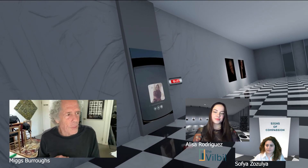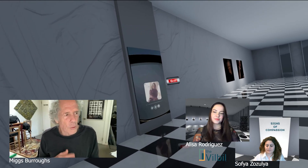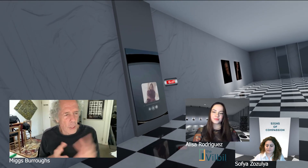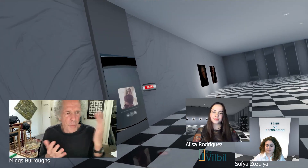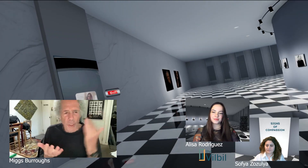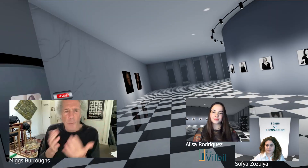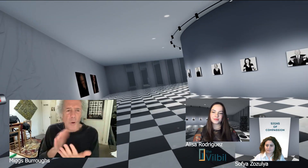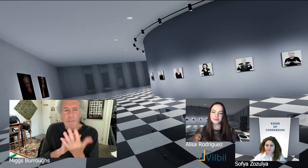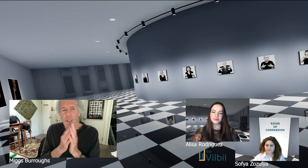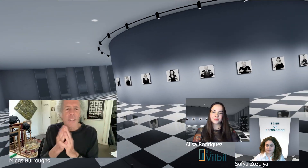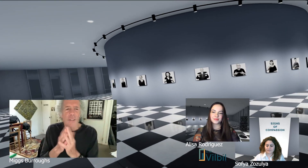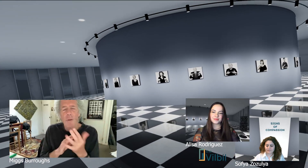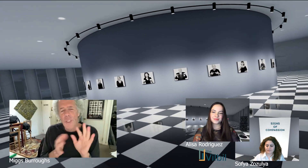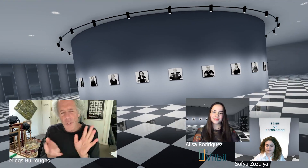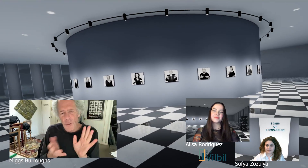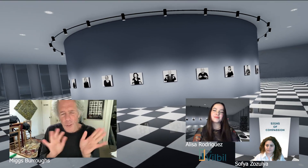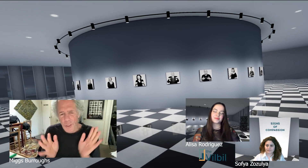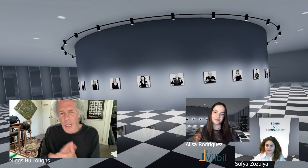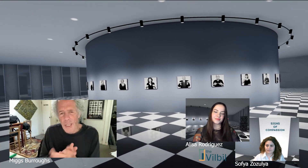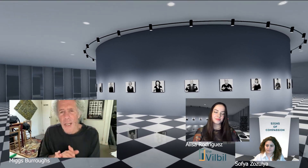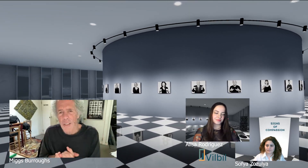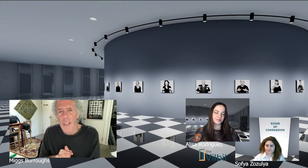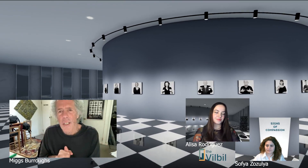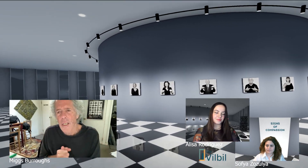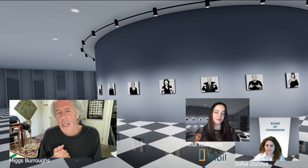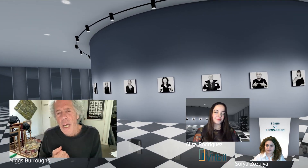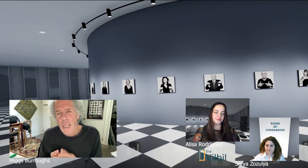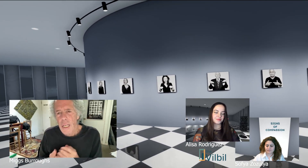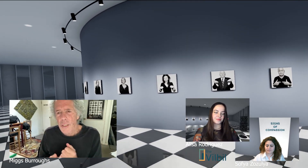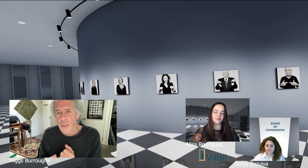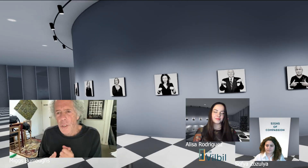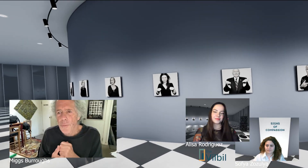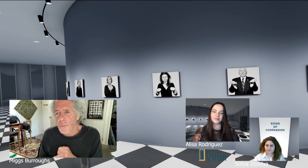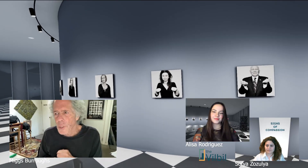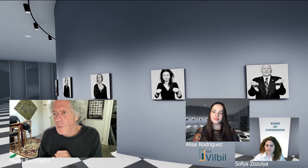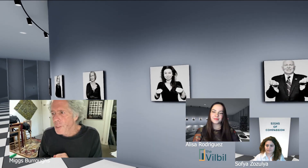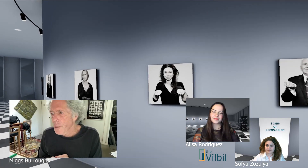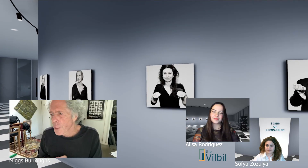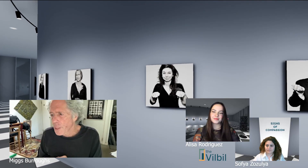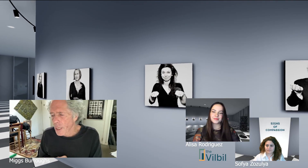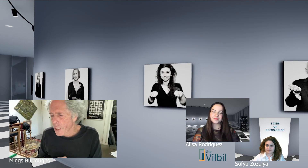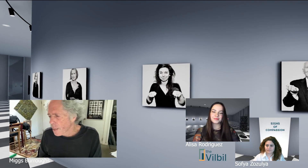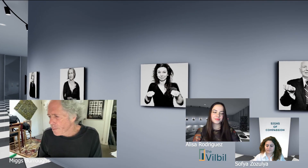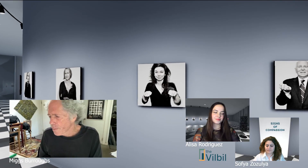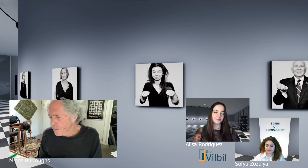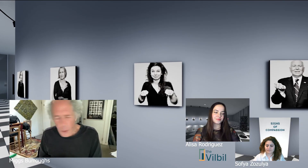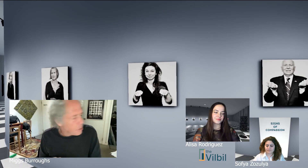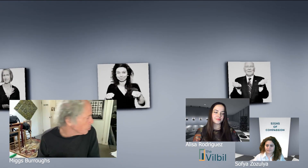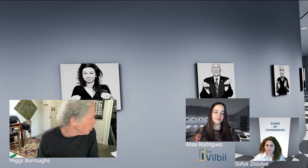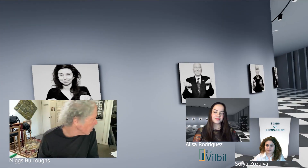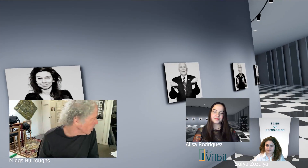a husband and a wife together. I mean, so not and some exhibit. I'll show you one.